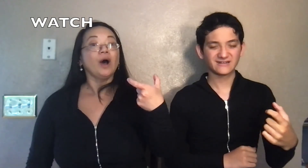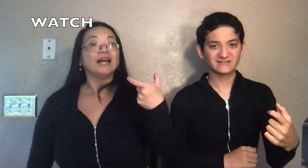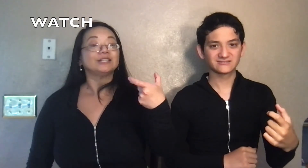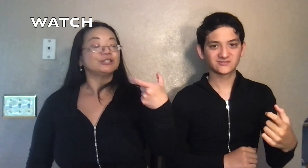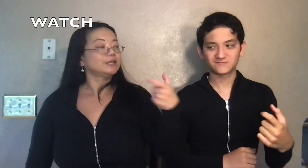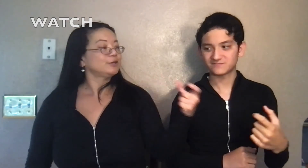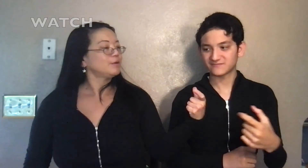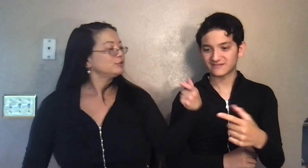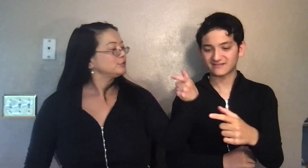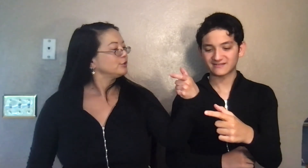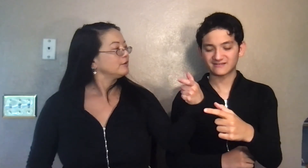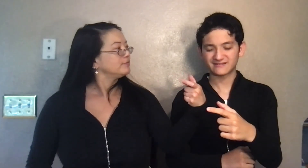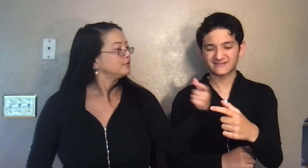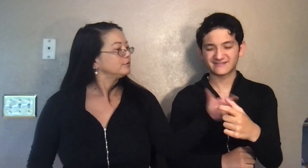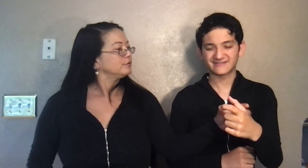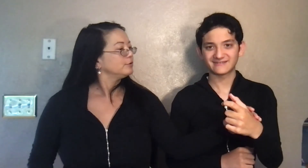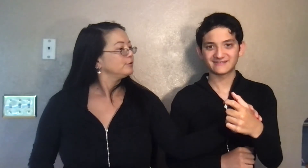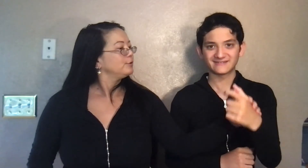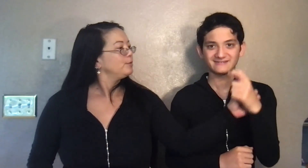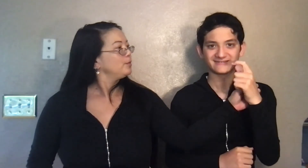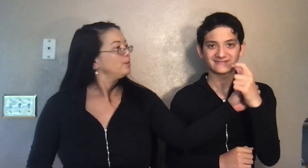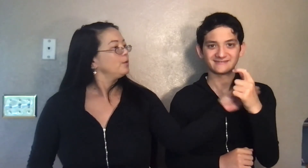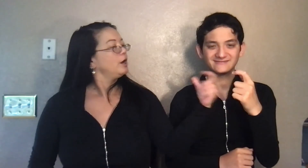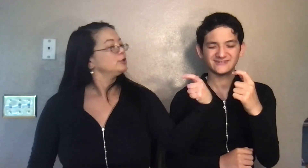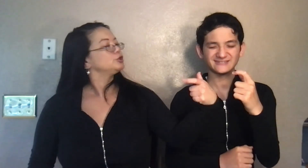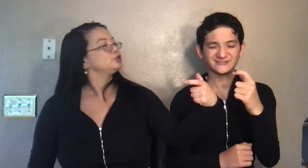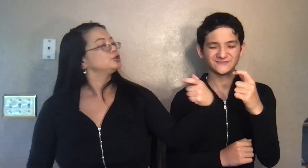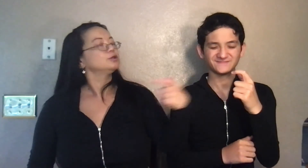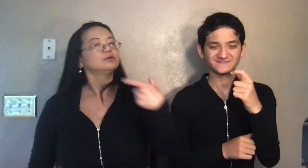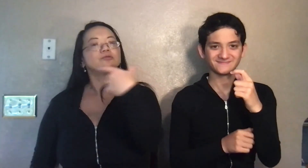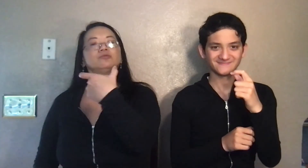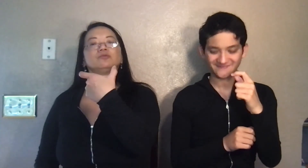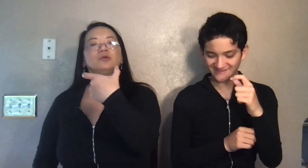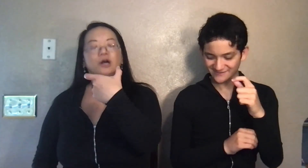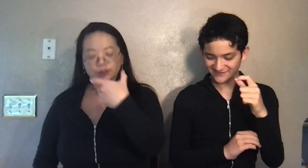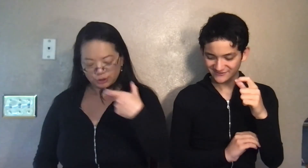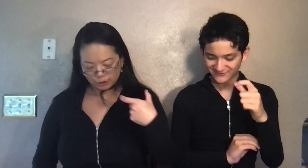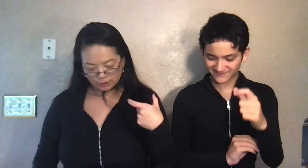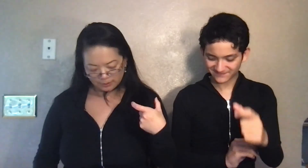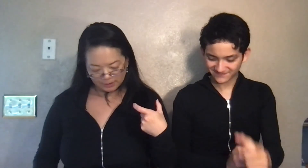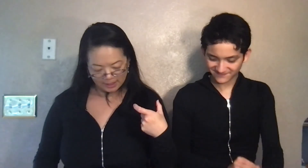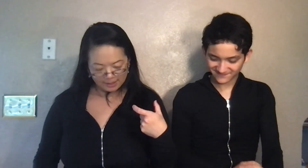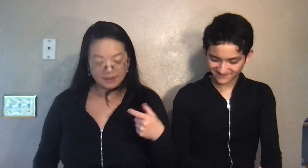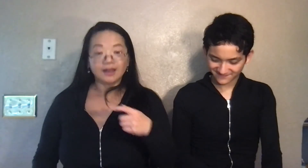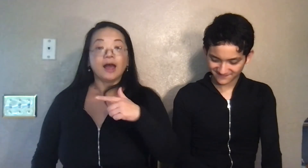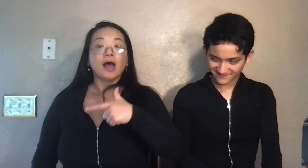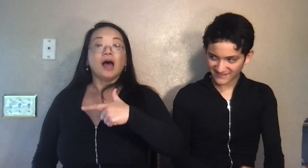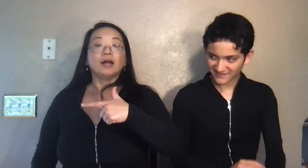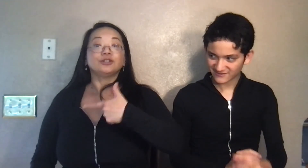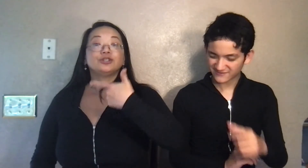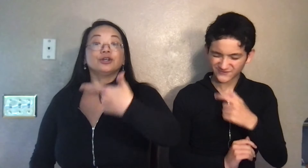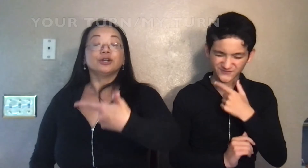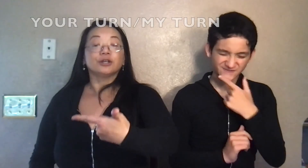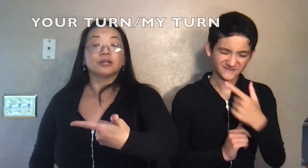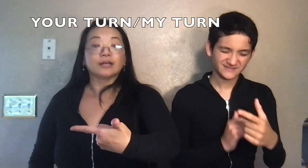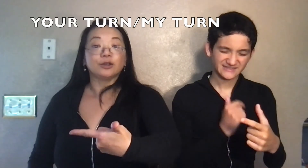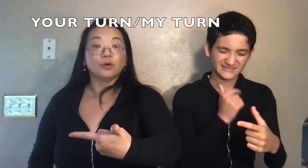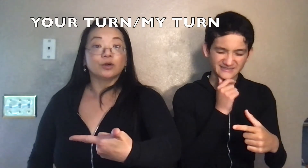Watch. Like you're watching your iPhone. Watch. Watch, okay? Turn, like your